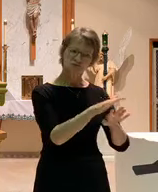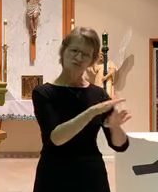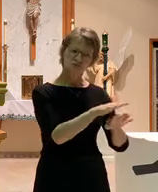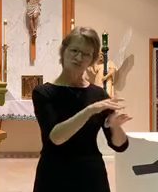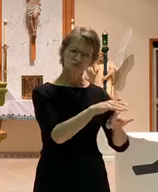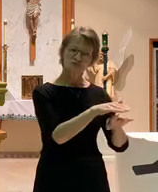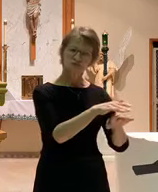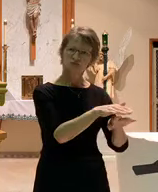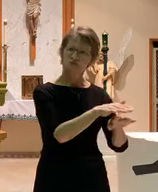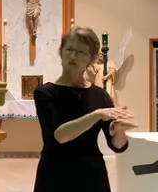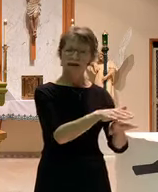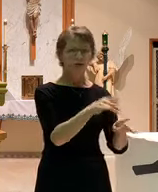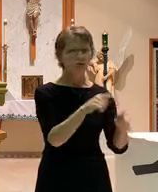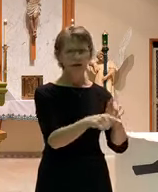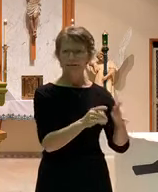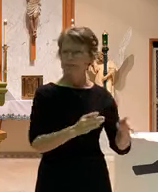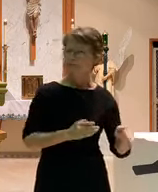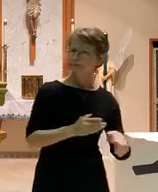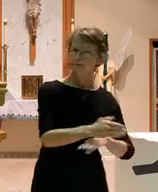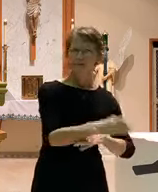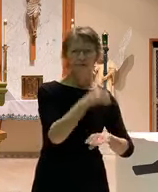The river was quiet.